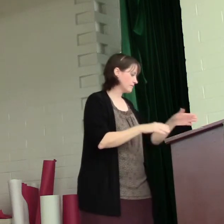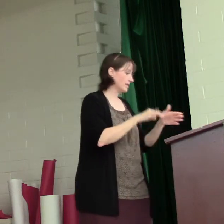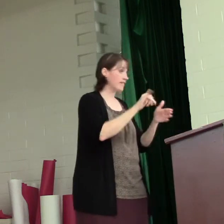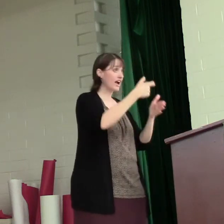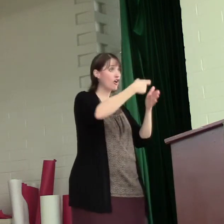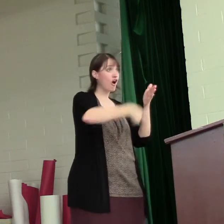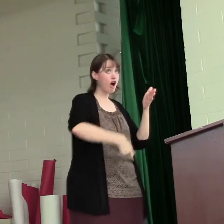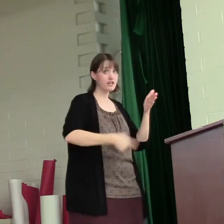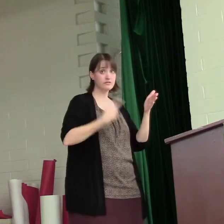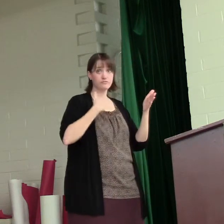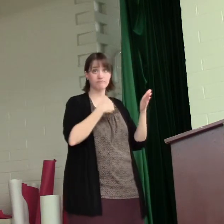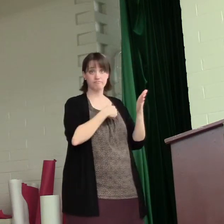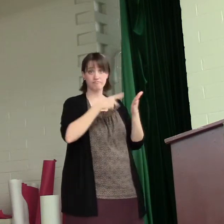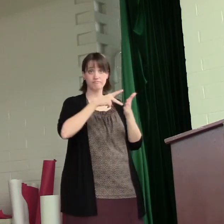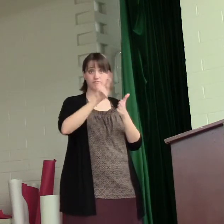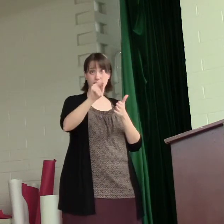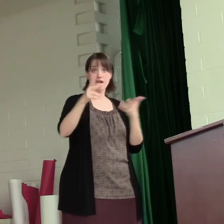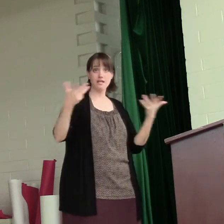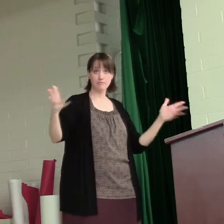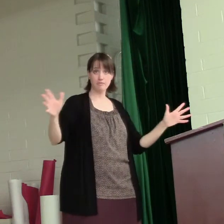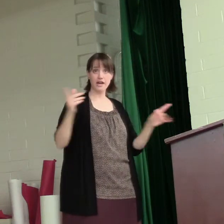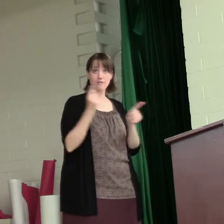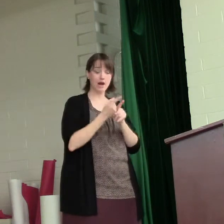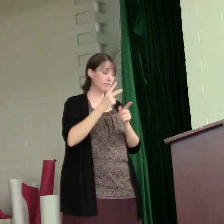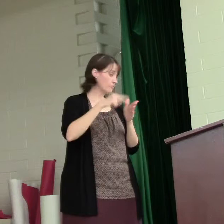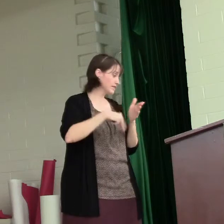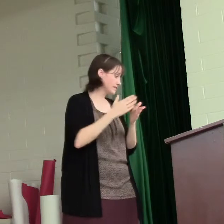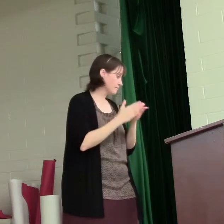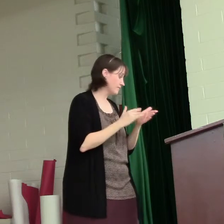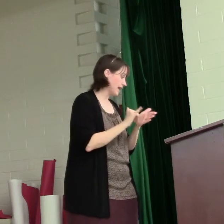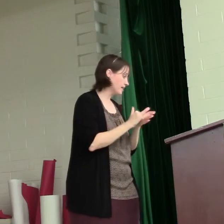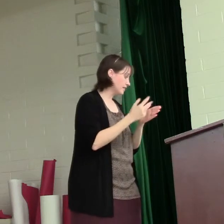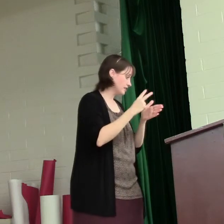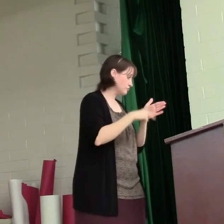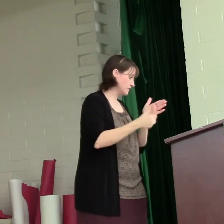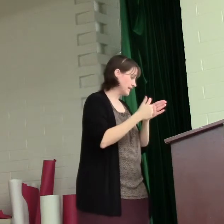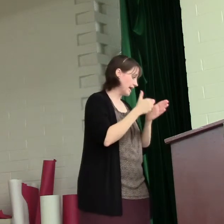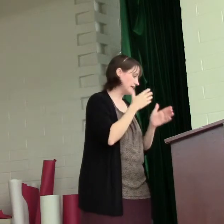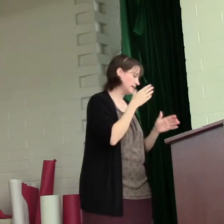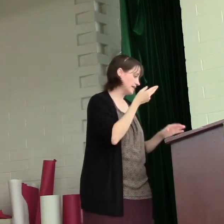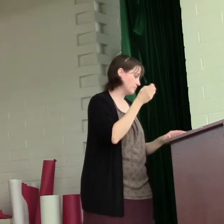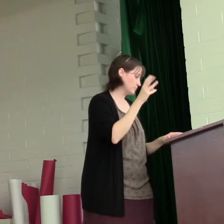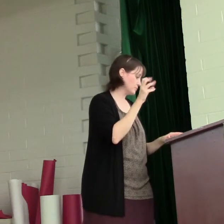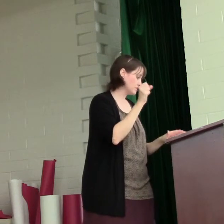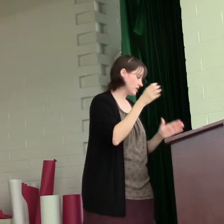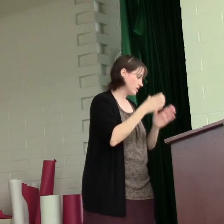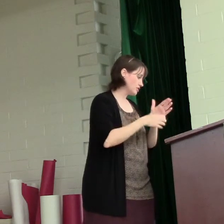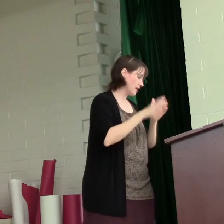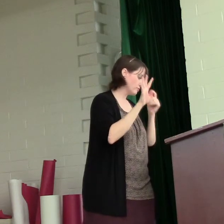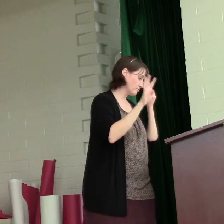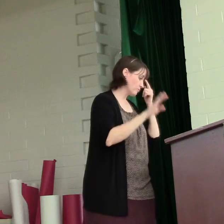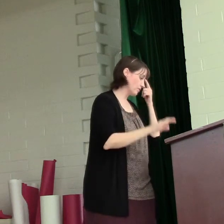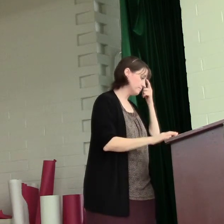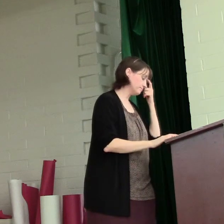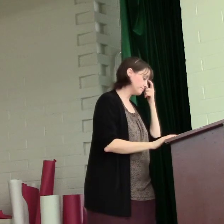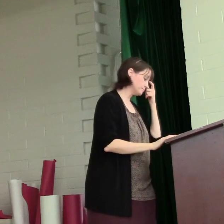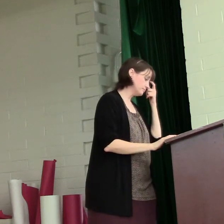Now that cost has been paid, right? We read some of that. Let's read again in Hebrews chapter 4.